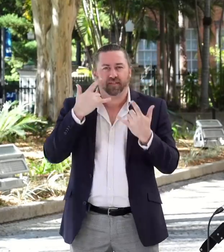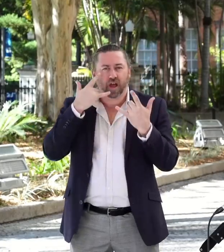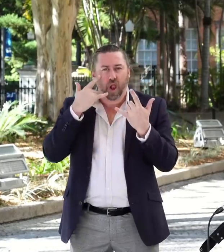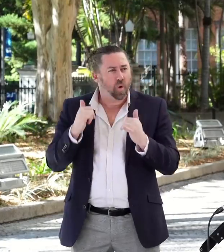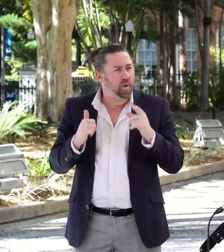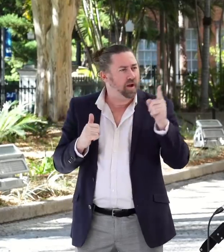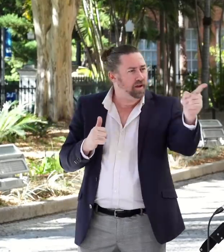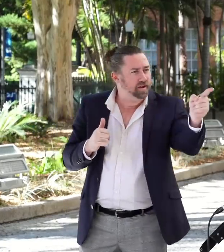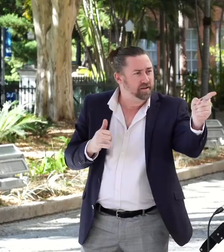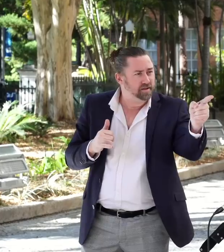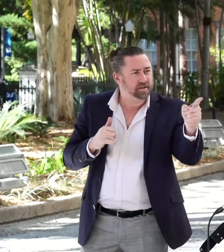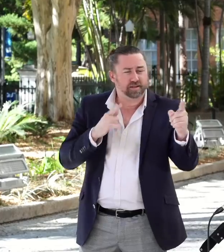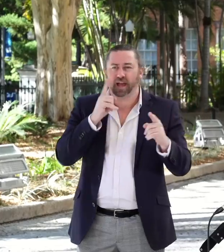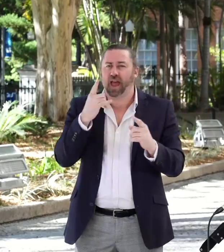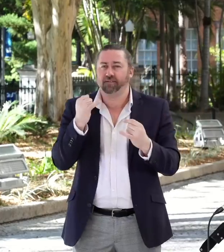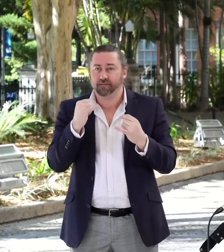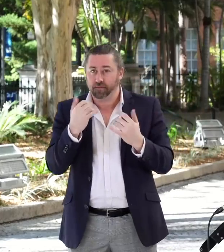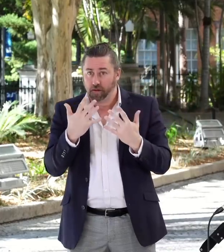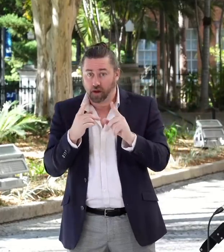Sorry, I can't hear you.